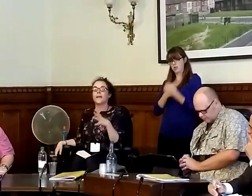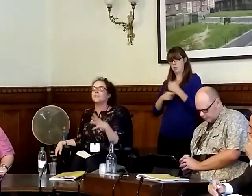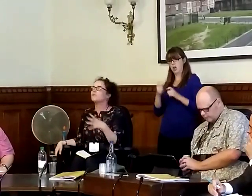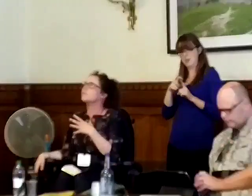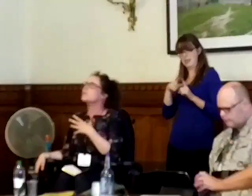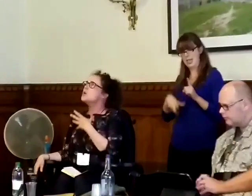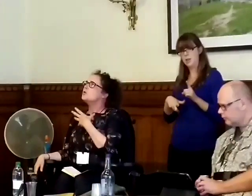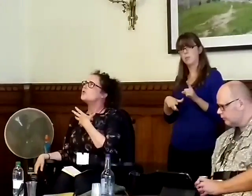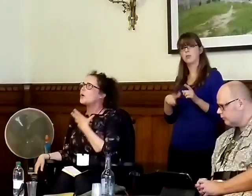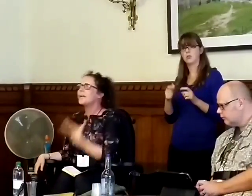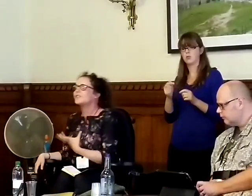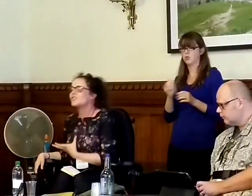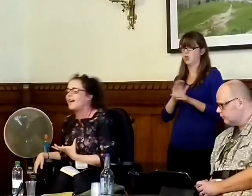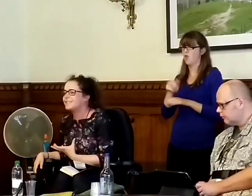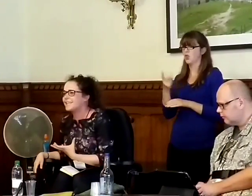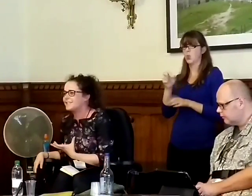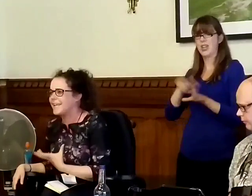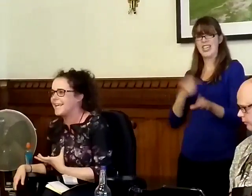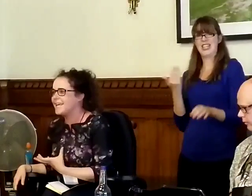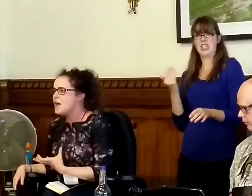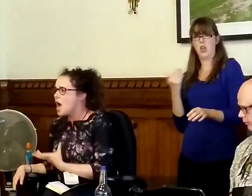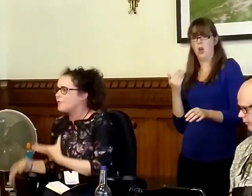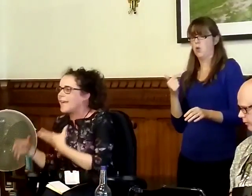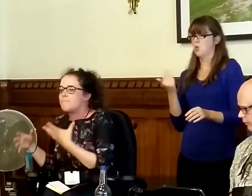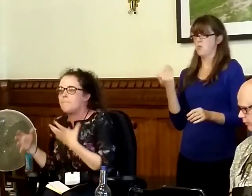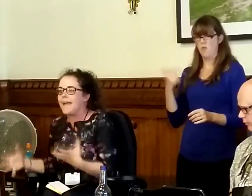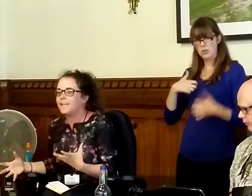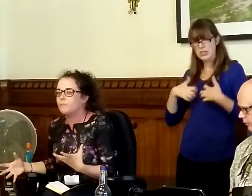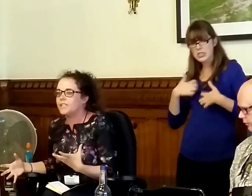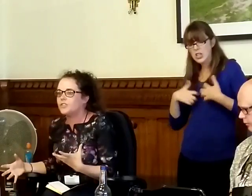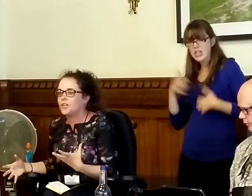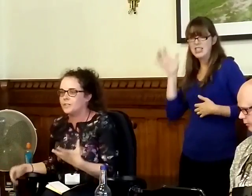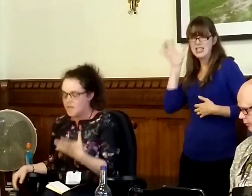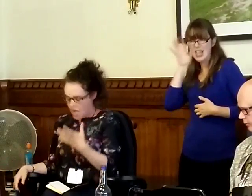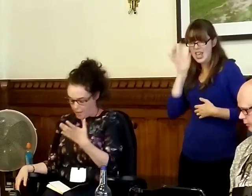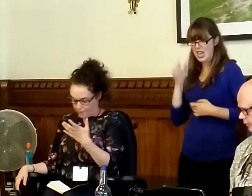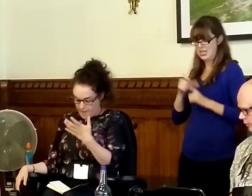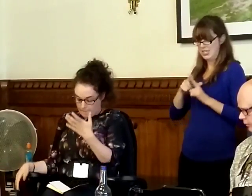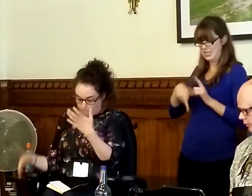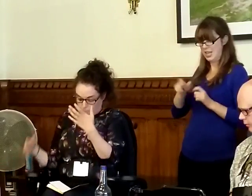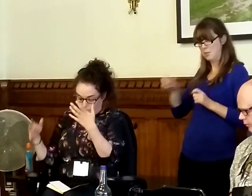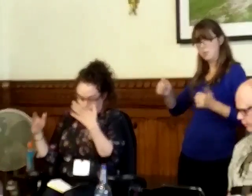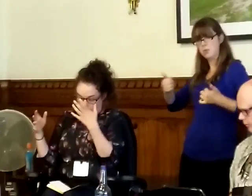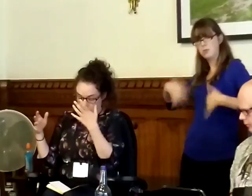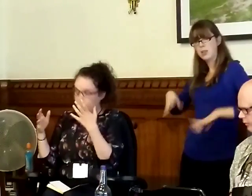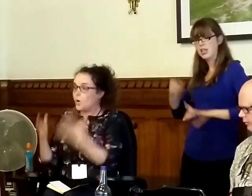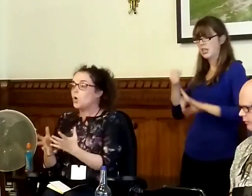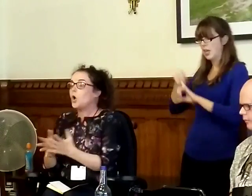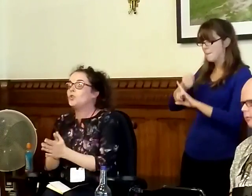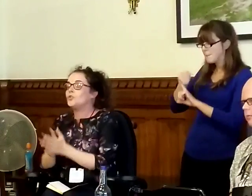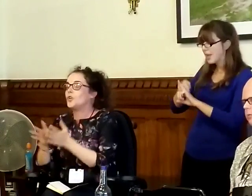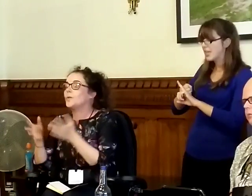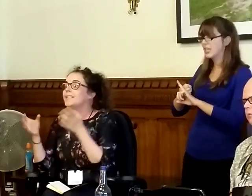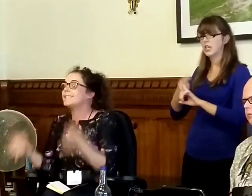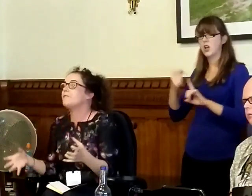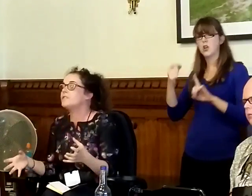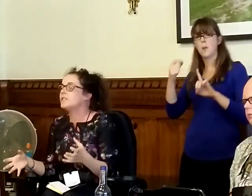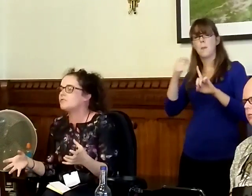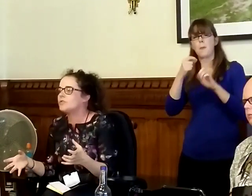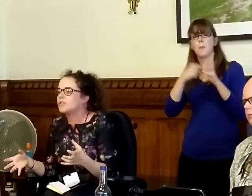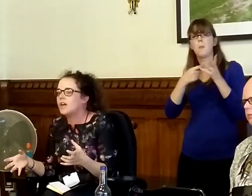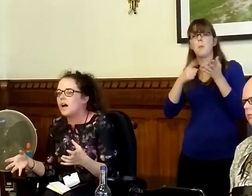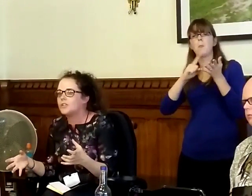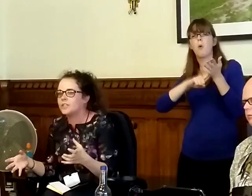I researched into my history and I was so excited to hear of the campaigning we'd done of Paul Hunt, who